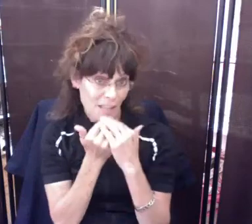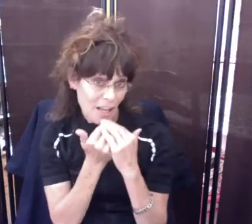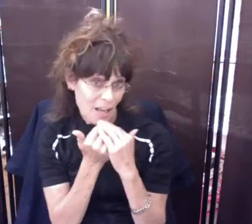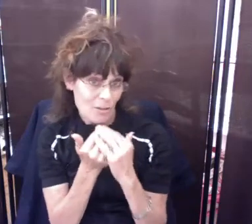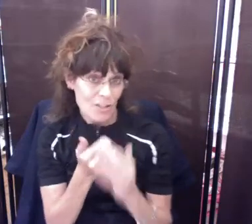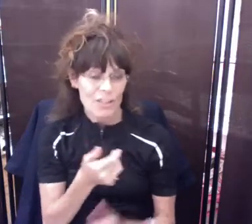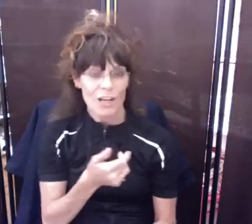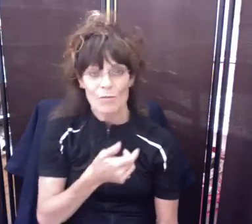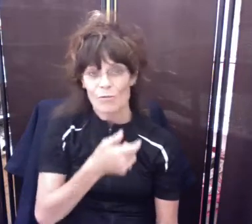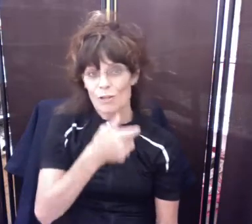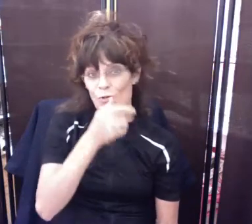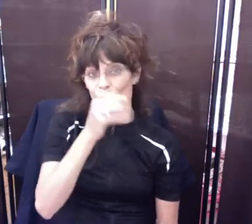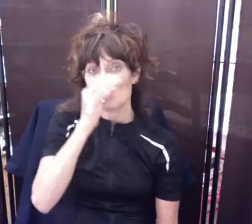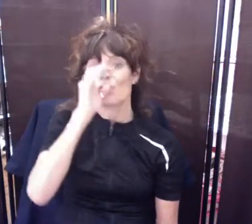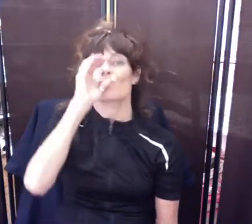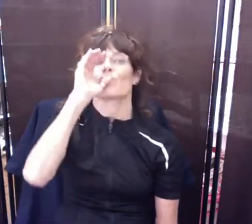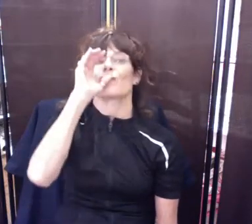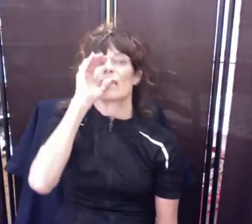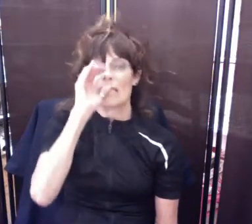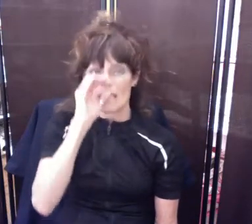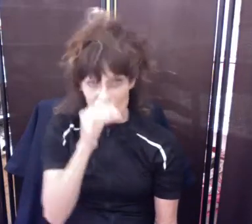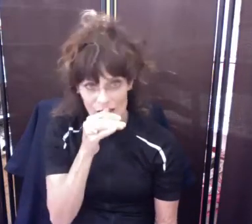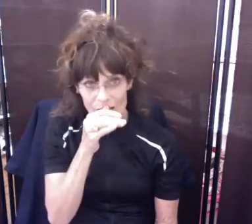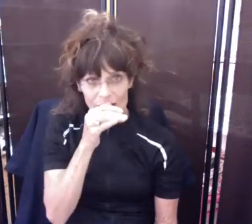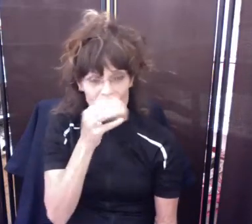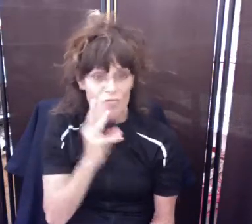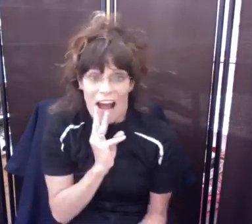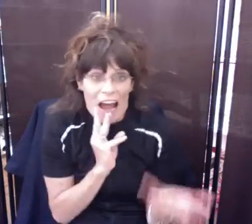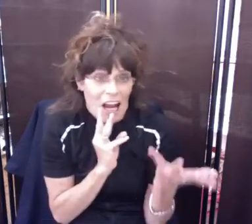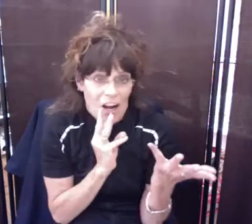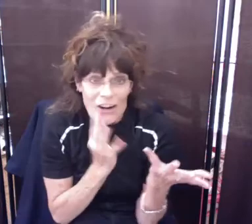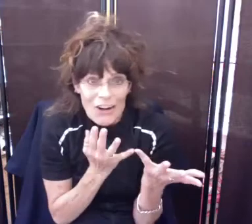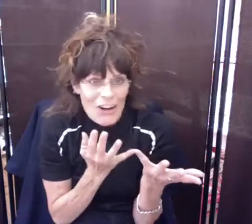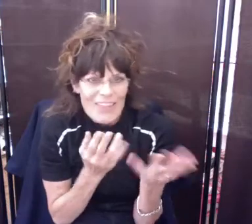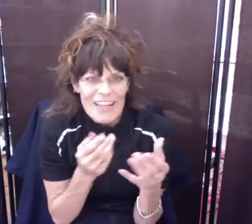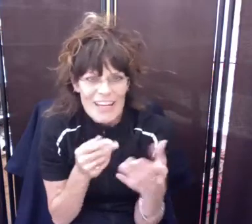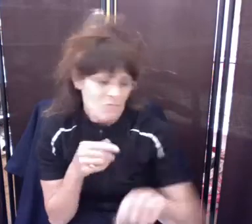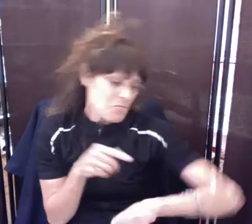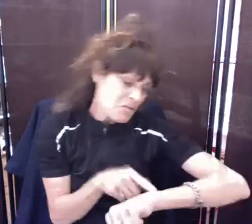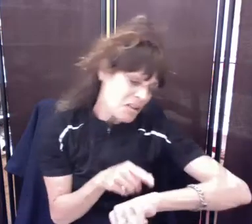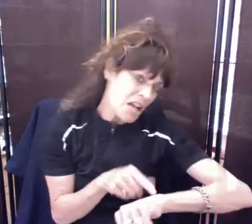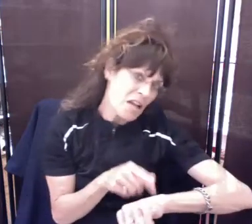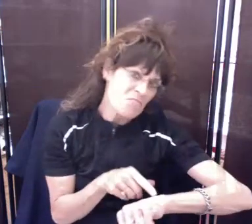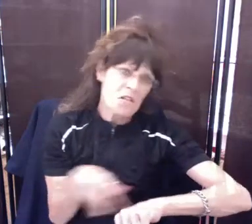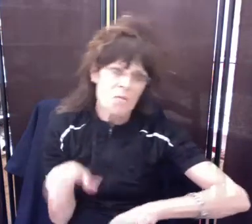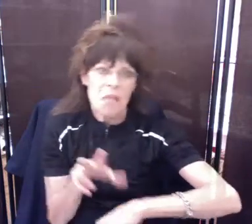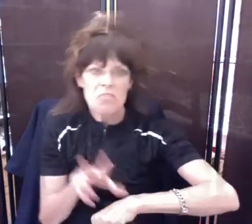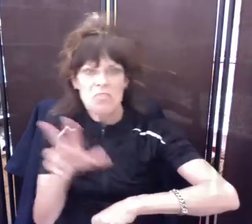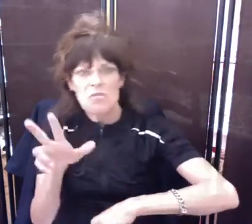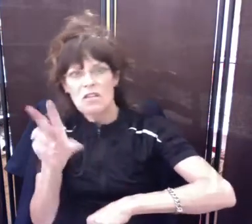got to drink a half a gallon of something to rehydrate? And quitting time would be coming. It's like 3:30 and quitting time is at 4. And I'd start to